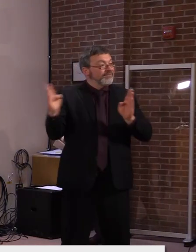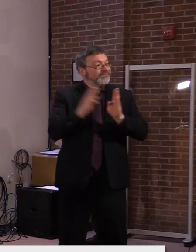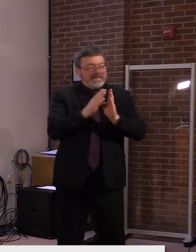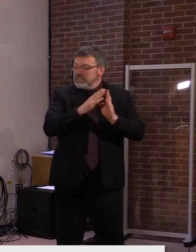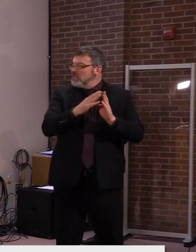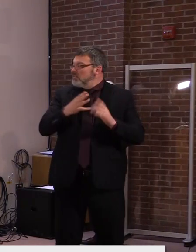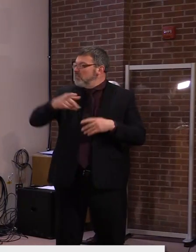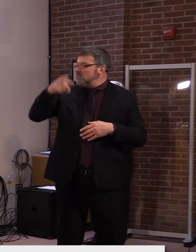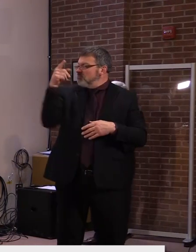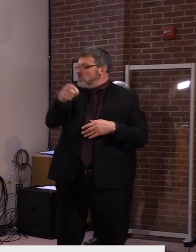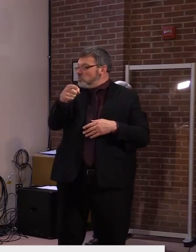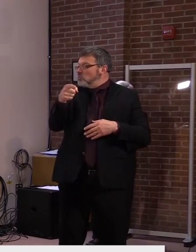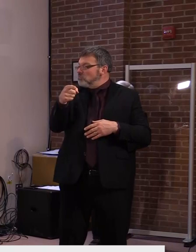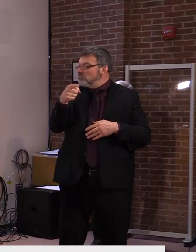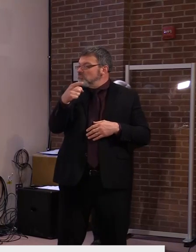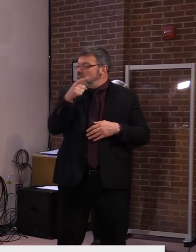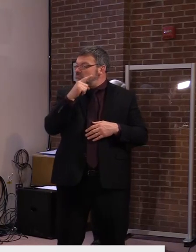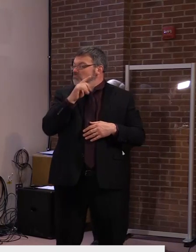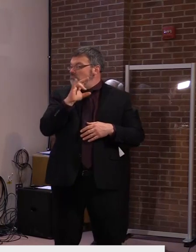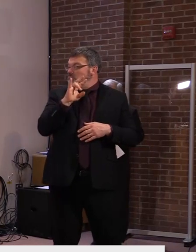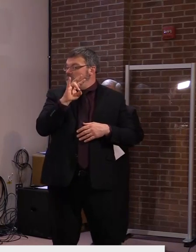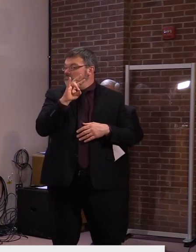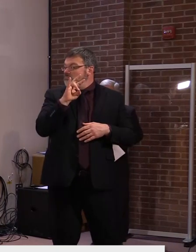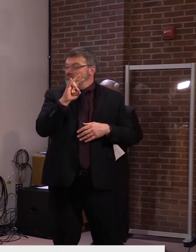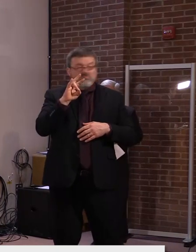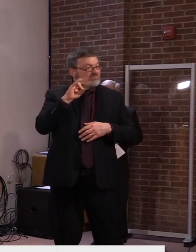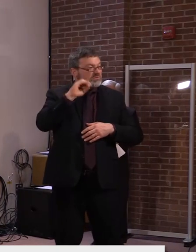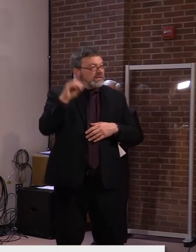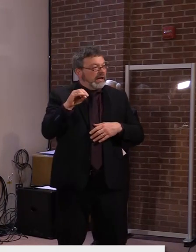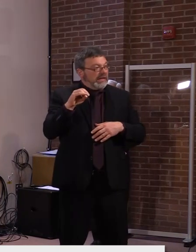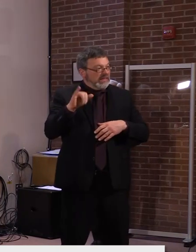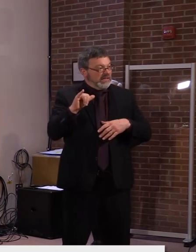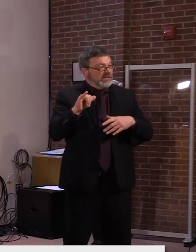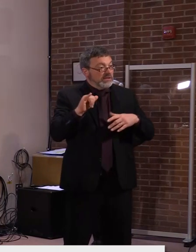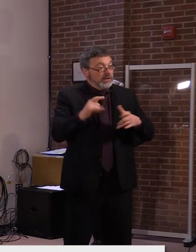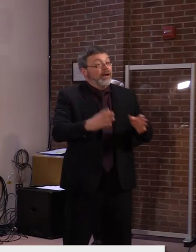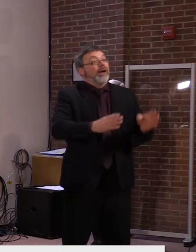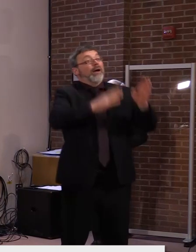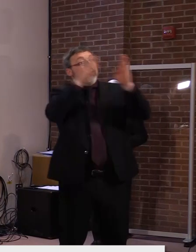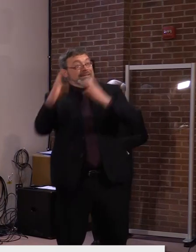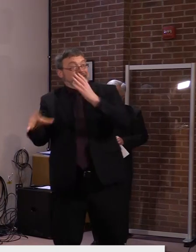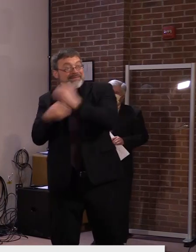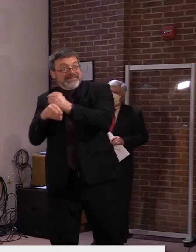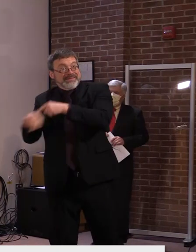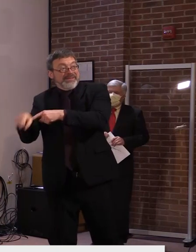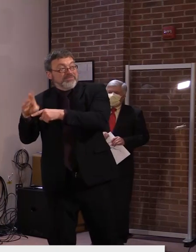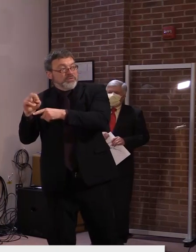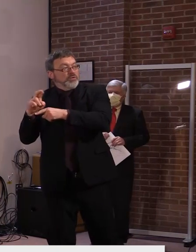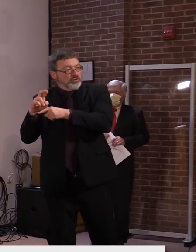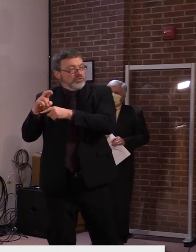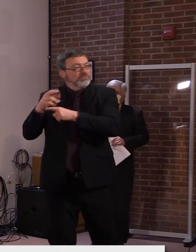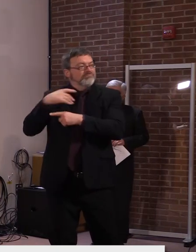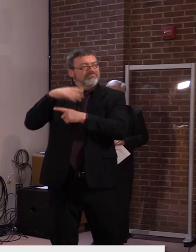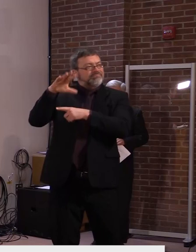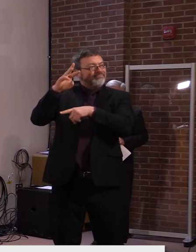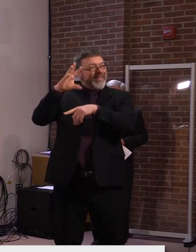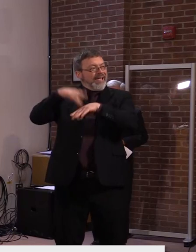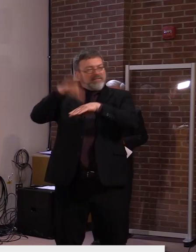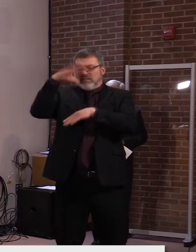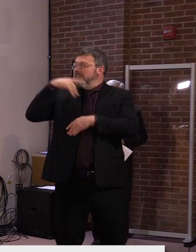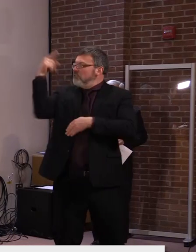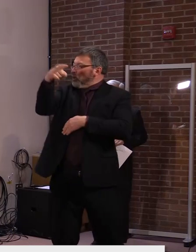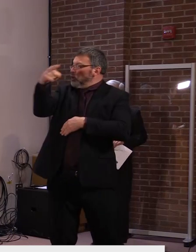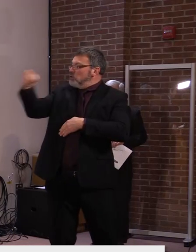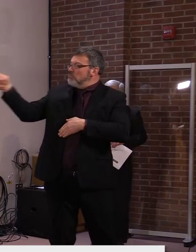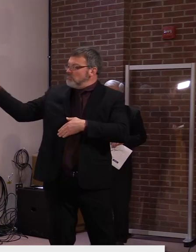first dose, so good news. And then finally, on the booster doses, we mentioned how we're number one on 65 and older, but uptake across the population